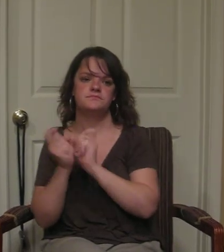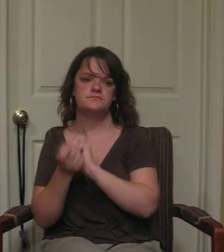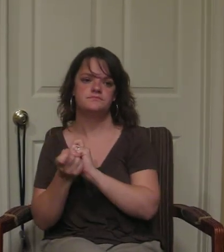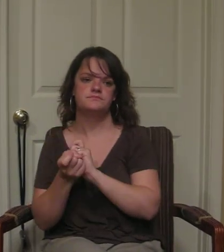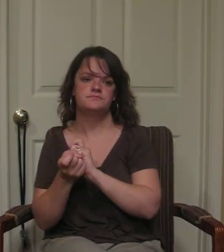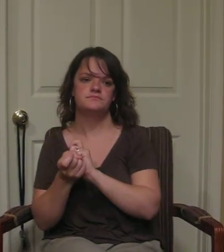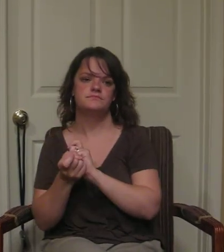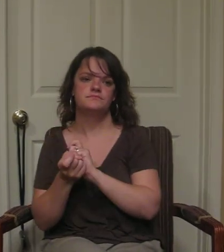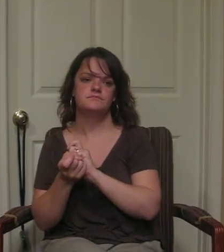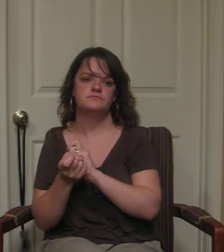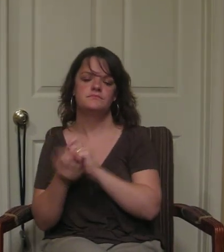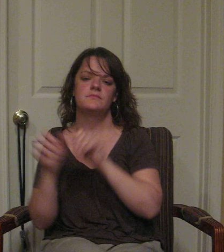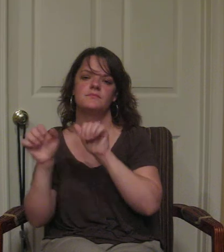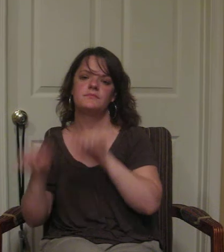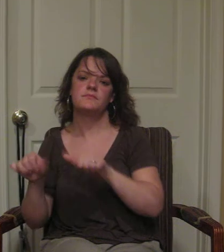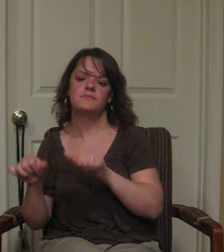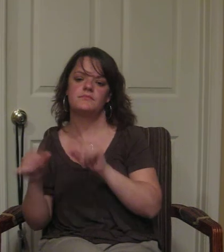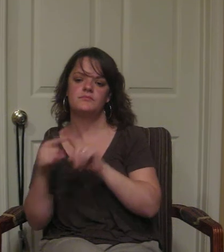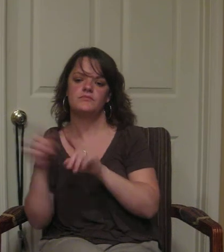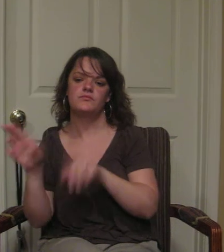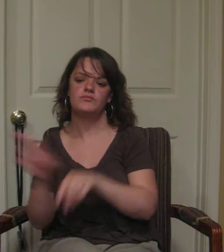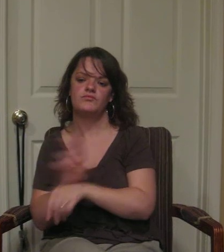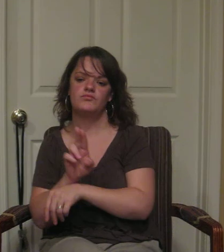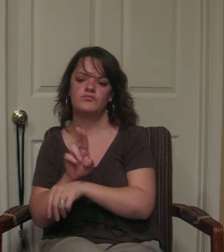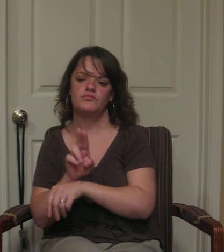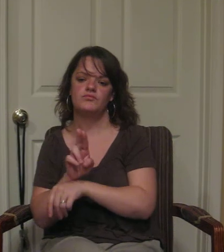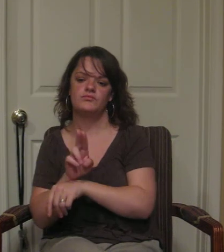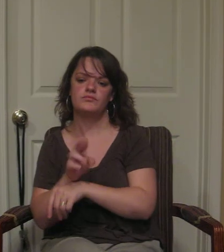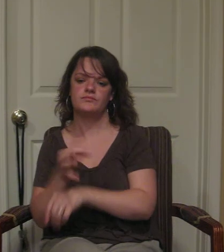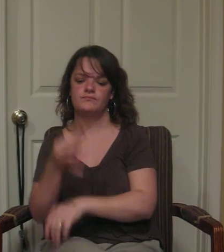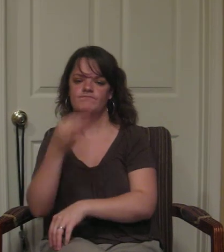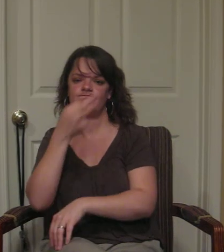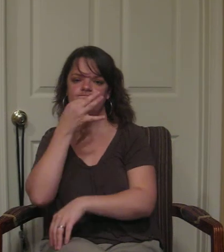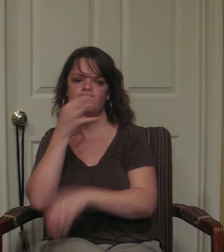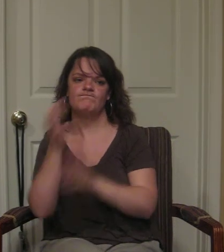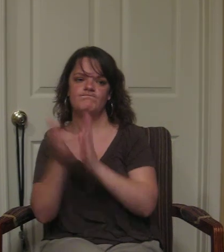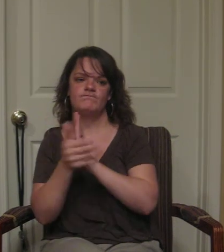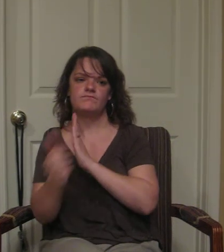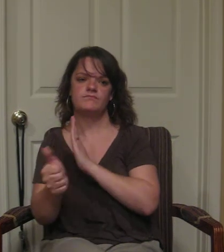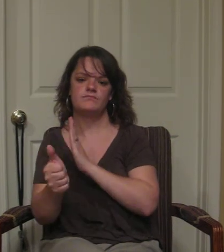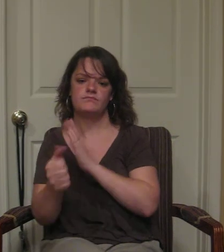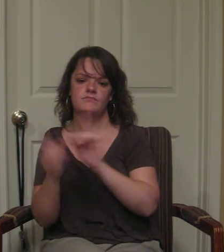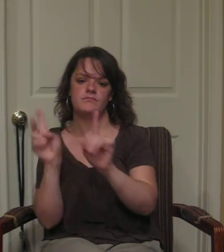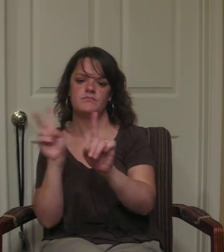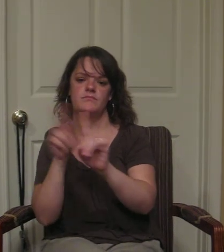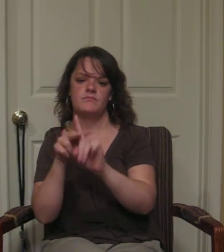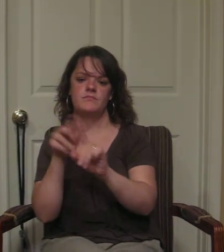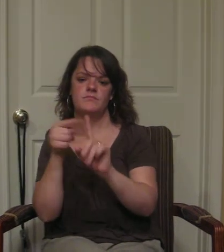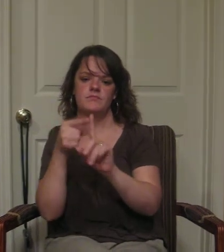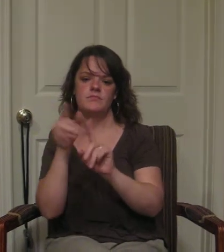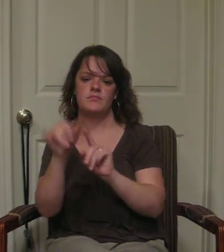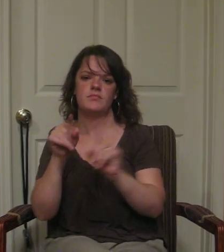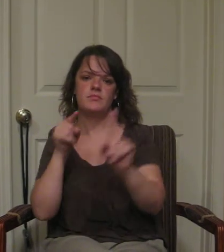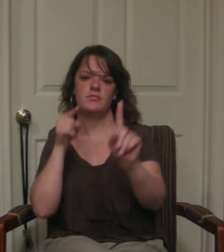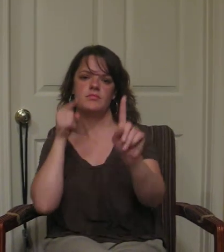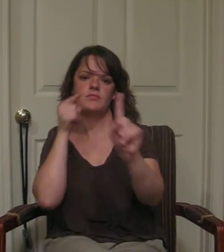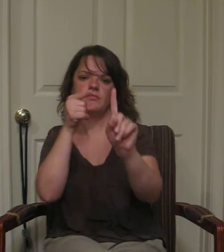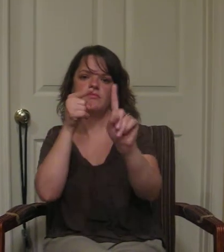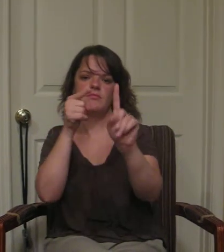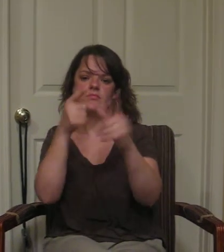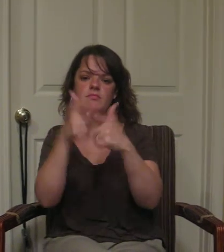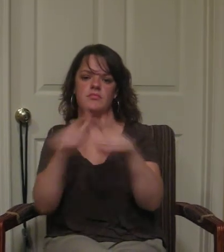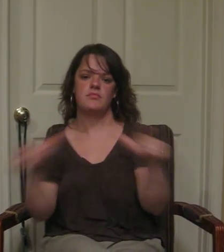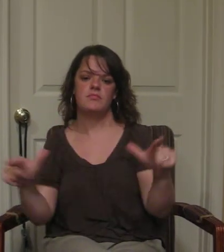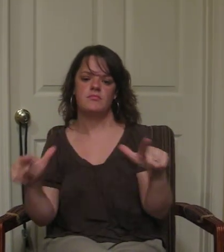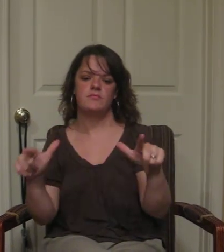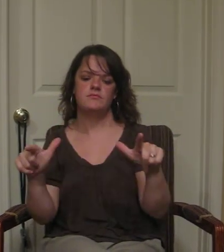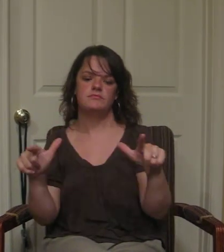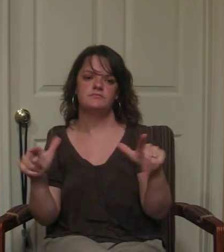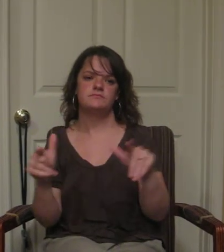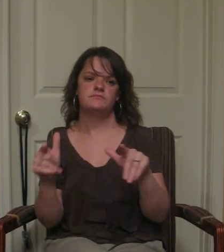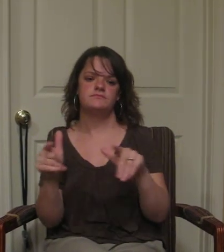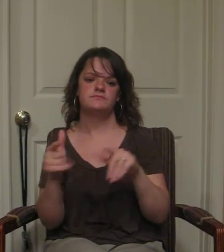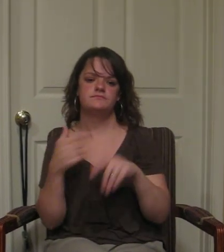the ability to use the expertise and to apply it to the target language that complement the speaker and his or her